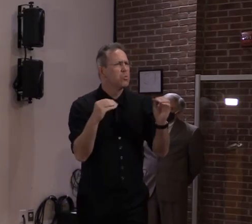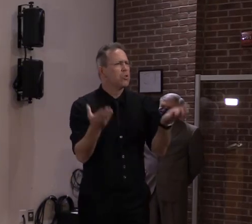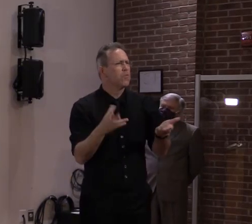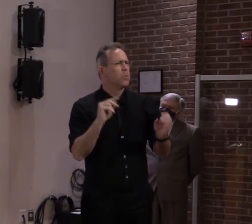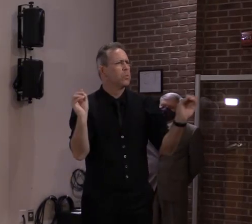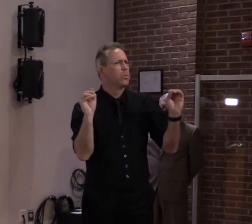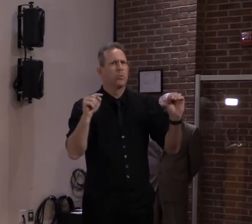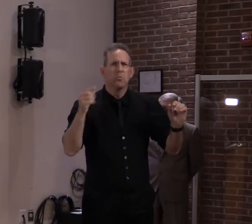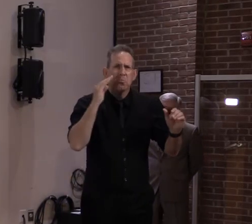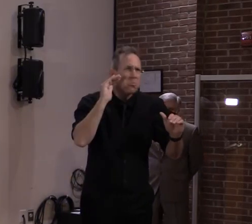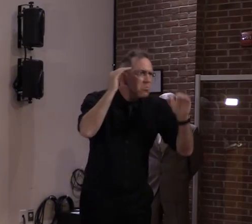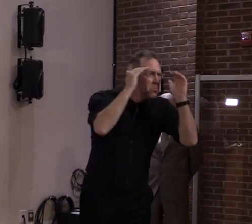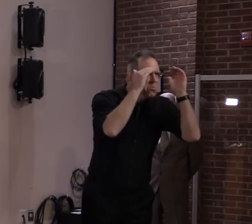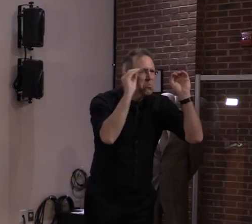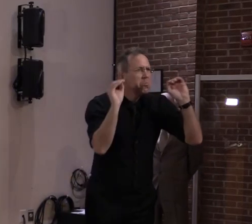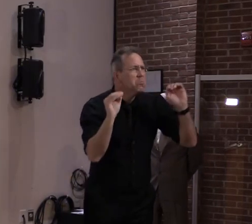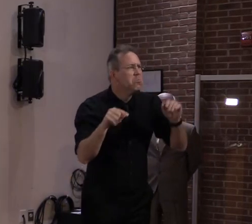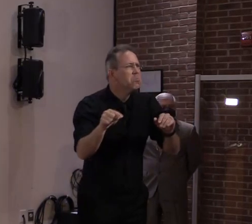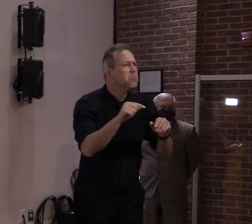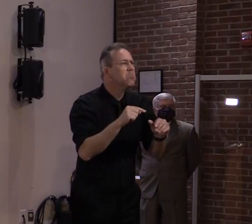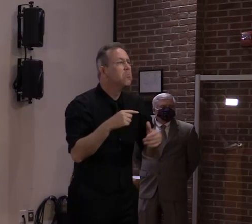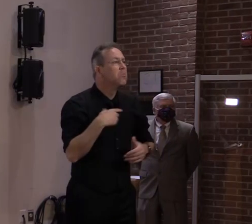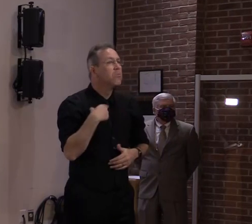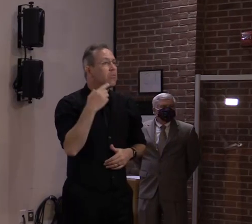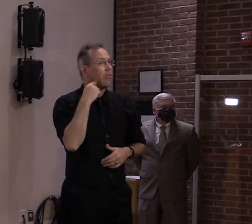nothing of that sort.